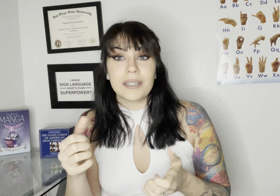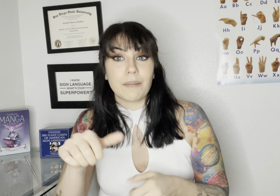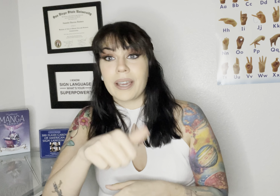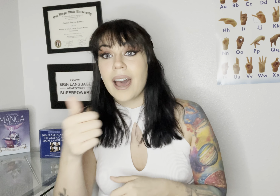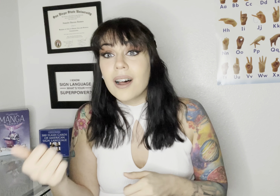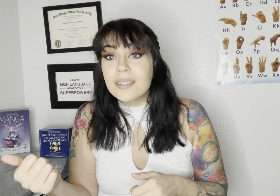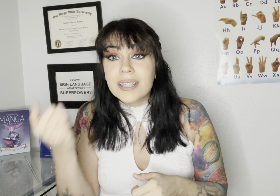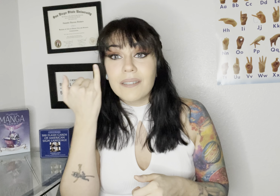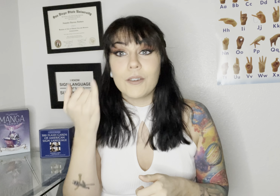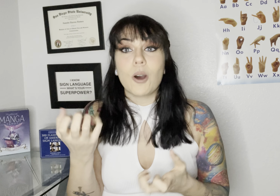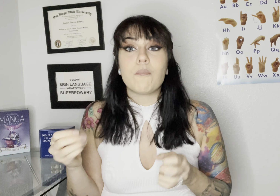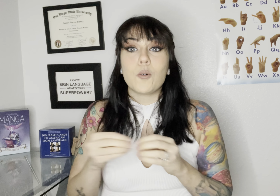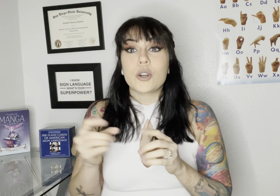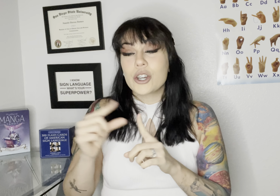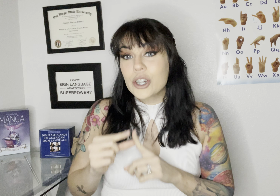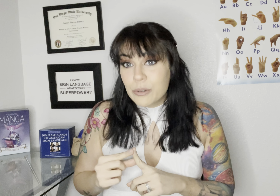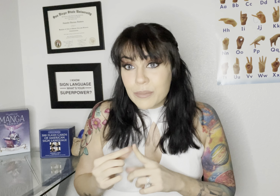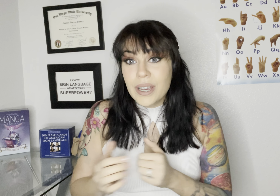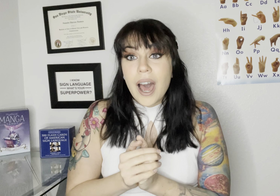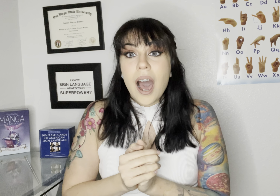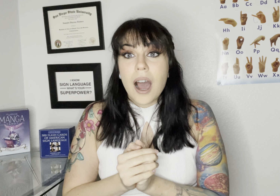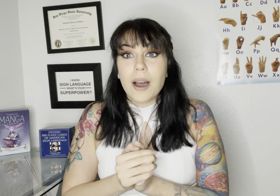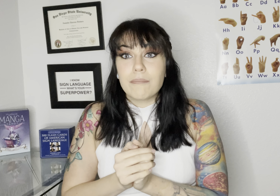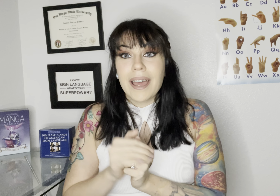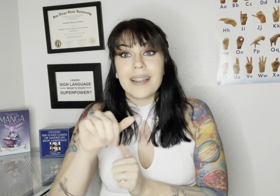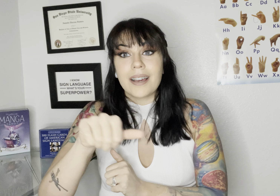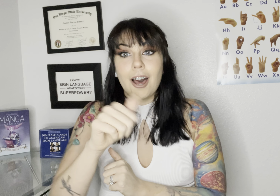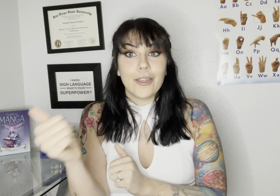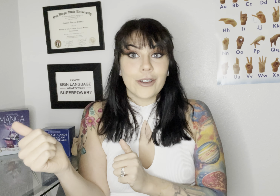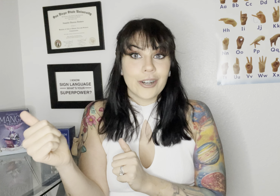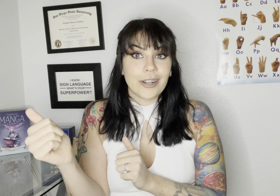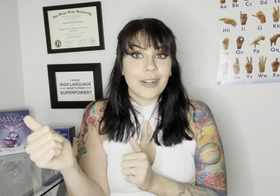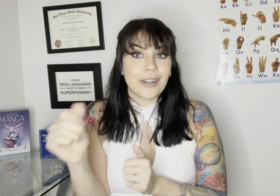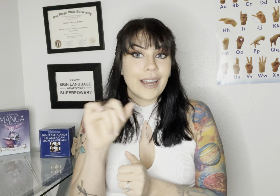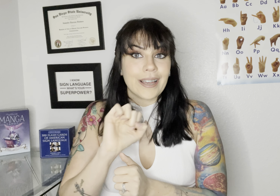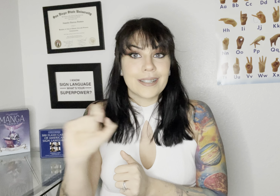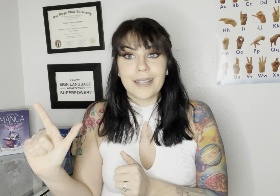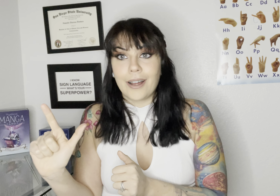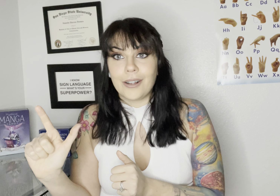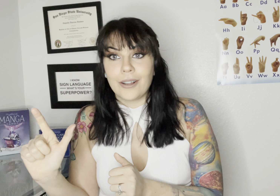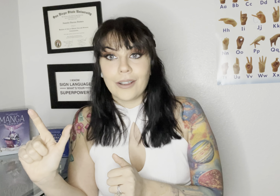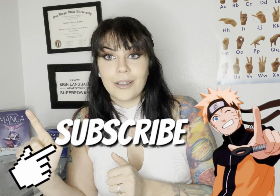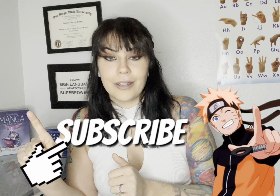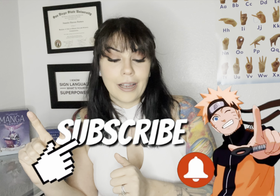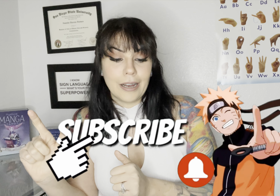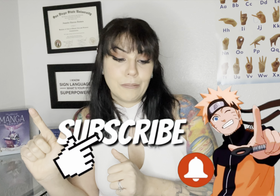something else, if you want more terms, and other ASL